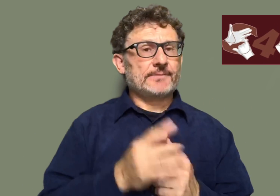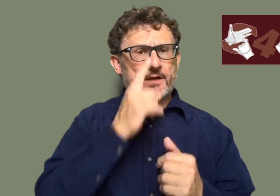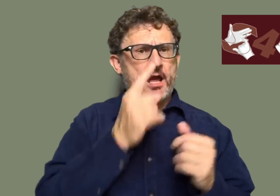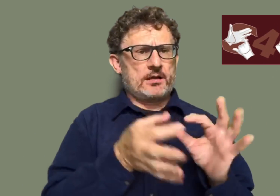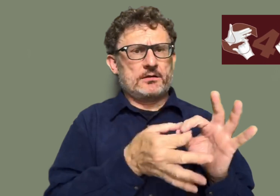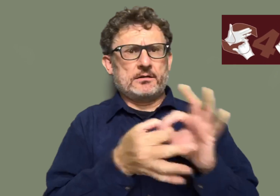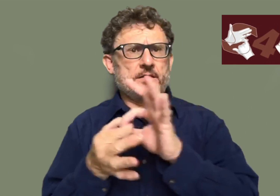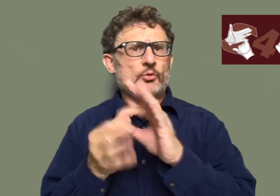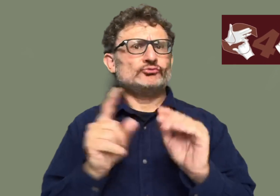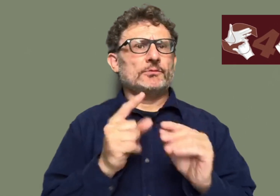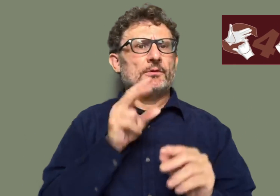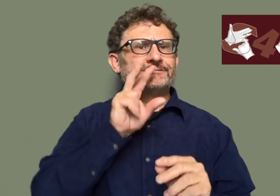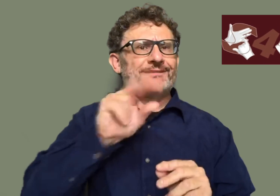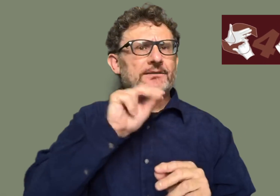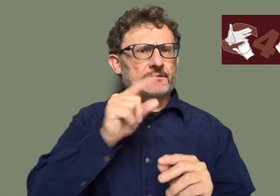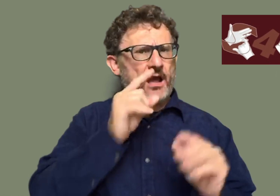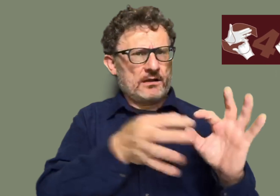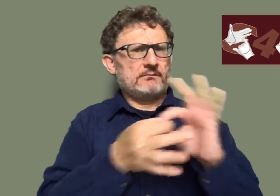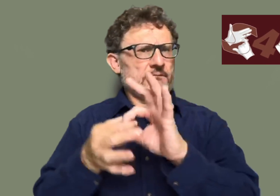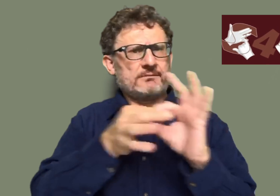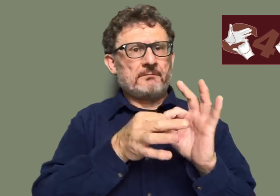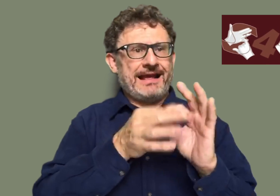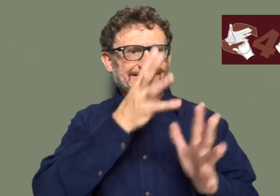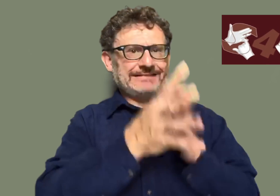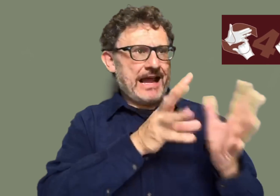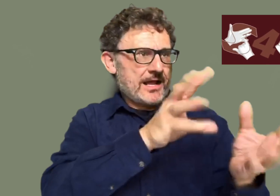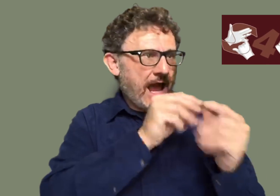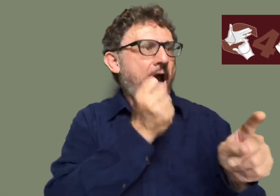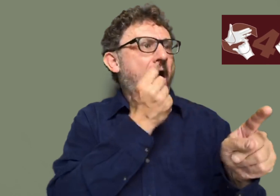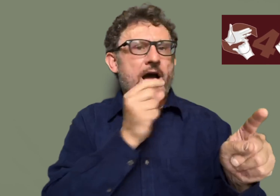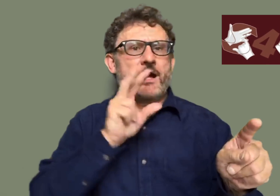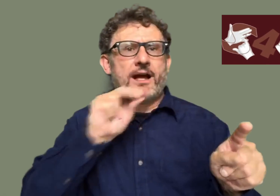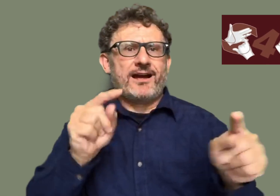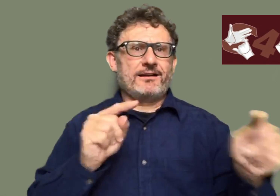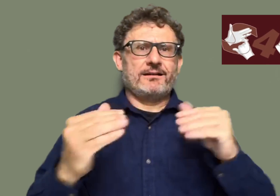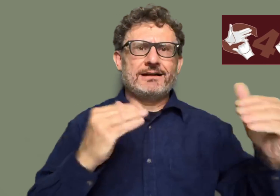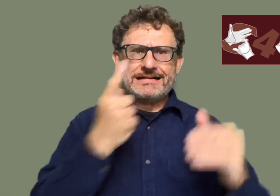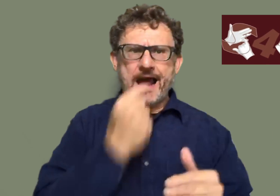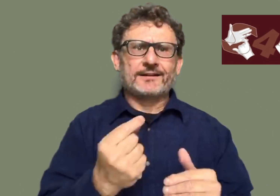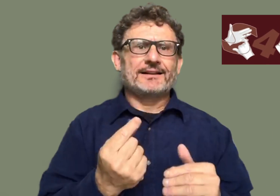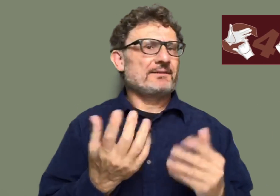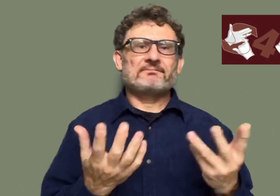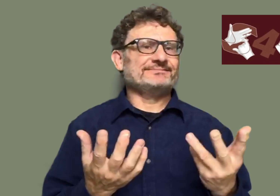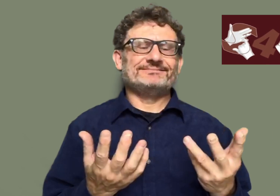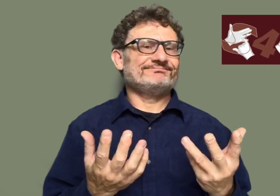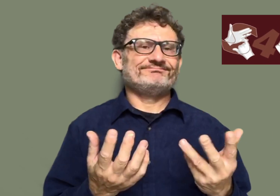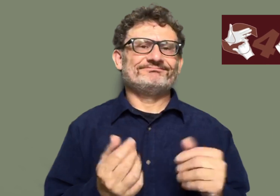they access that through sign language. And you can use speech, you can think about how that might feature and build a relationship